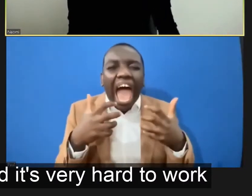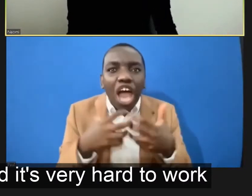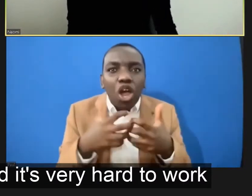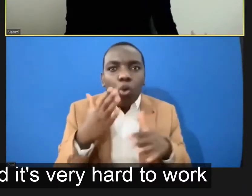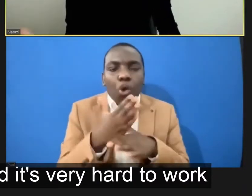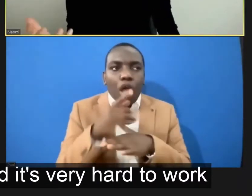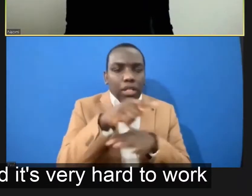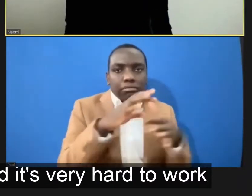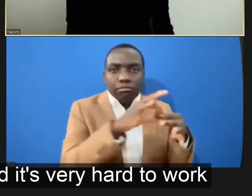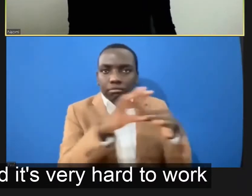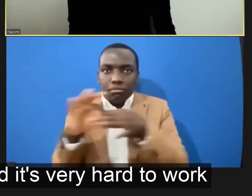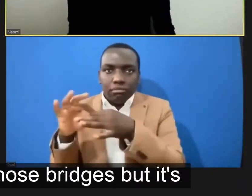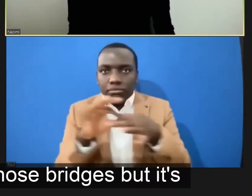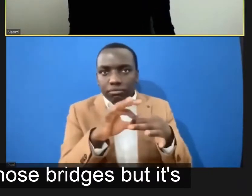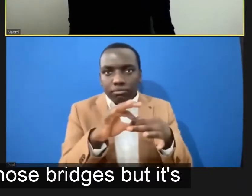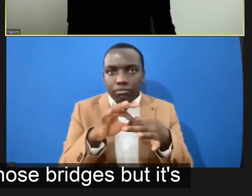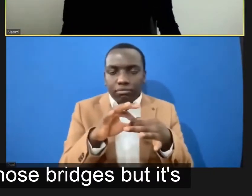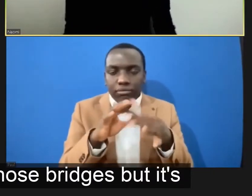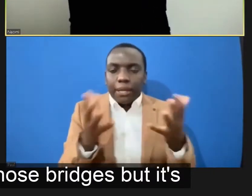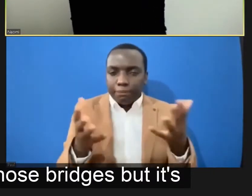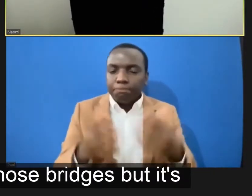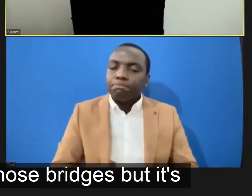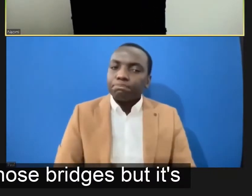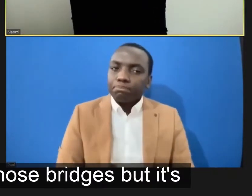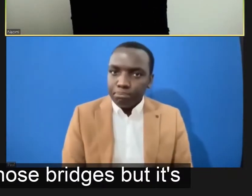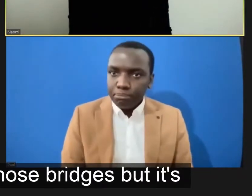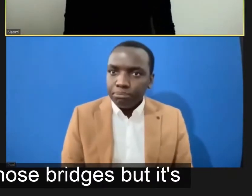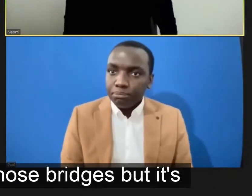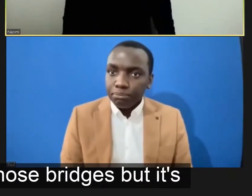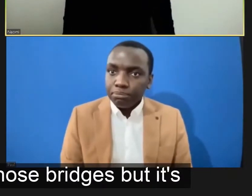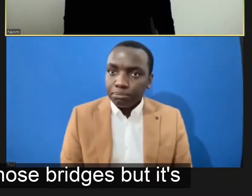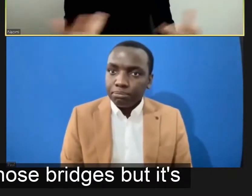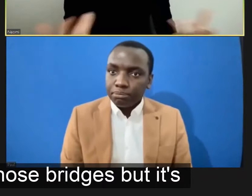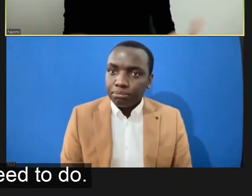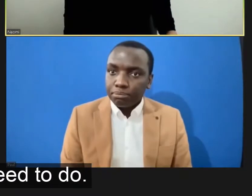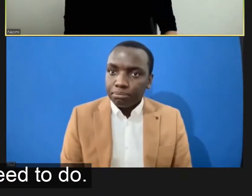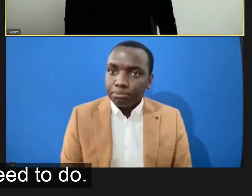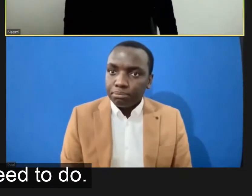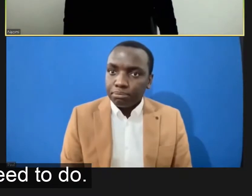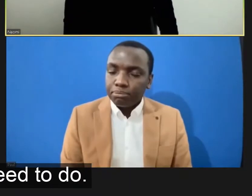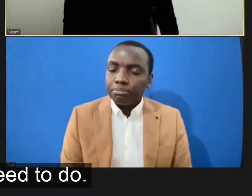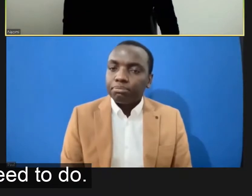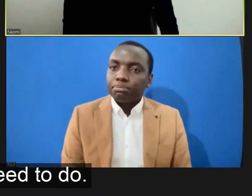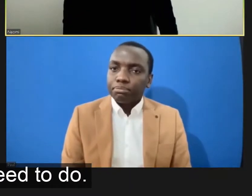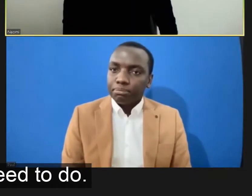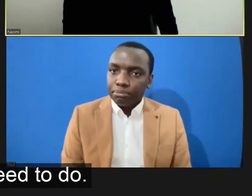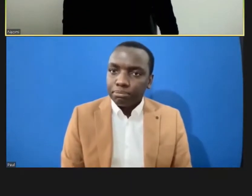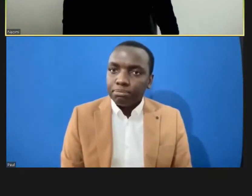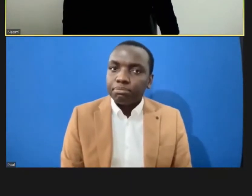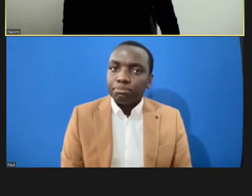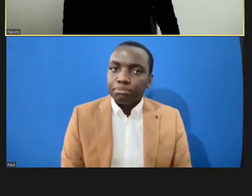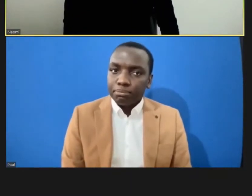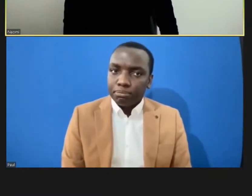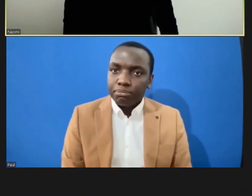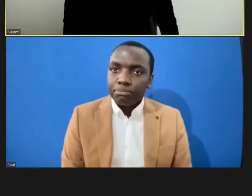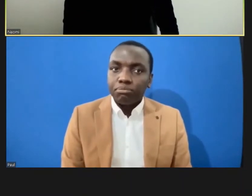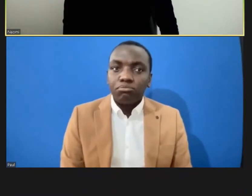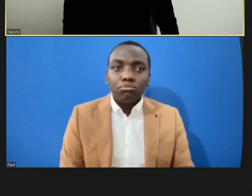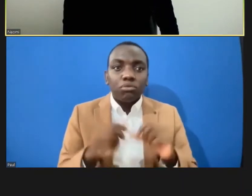hearing, and it's very hard to work together. It's hard to build those bridges, but it's something we need to do.